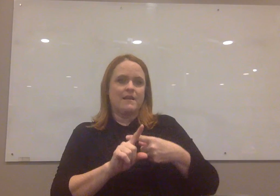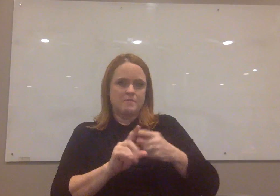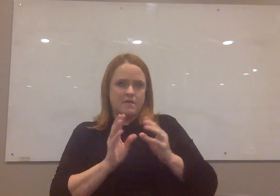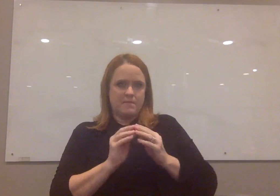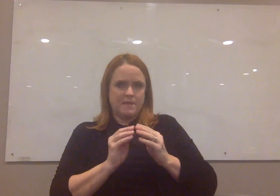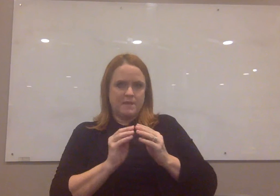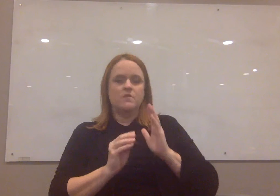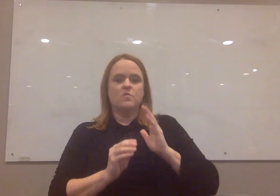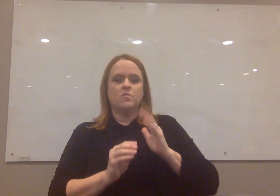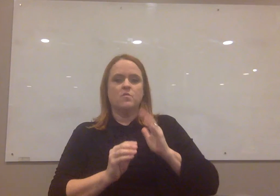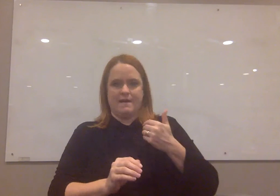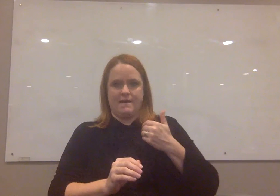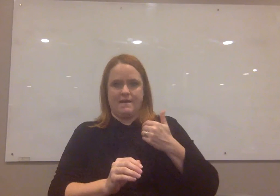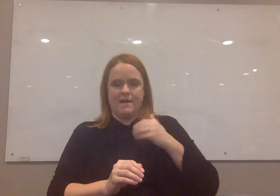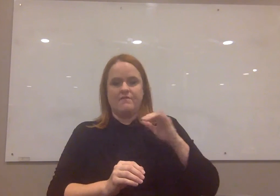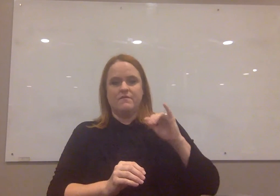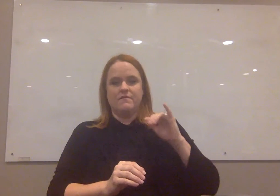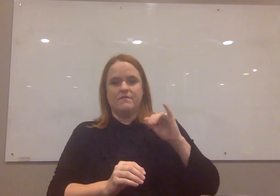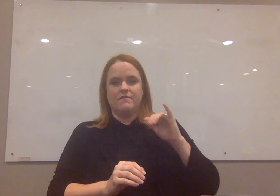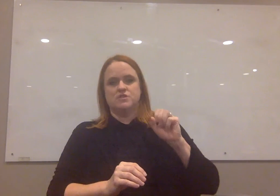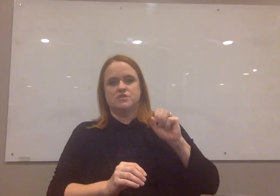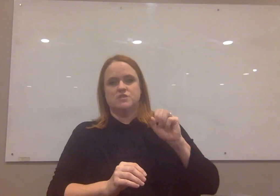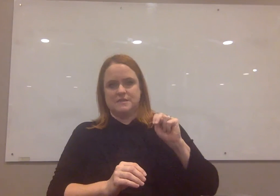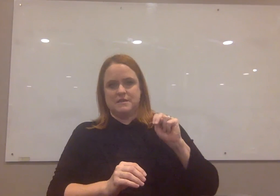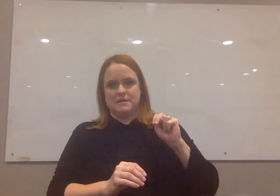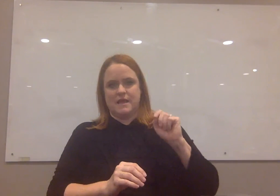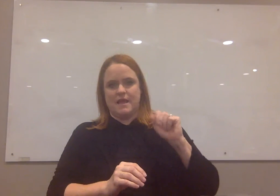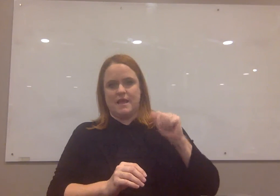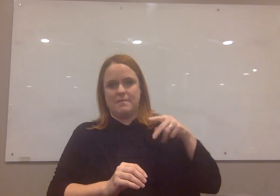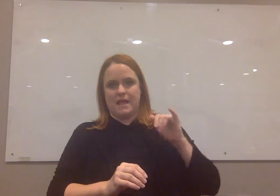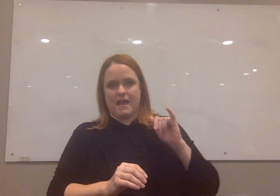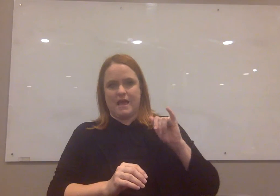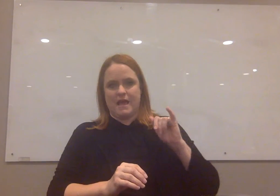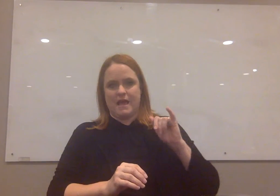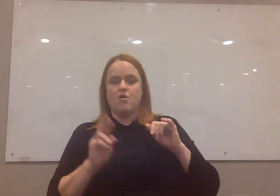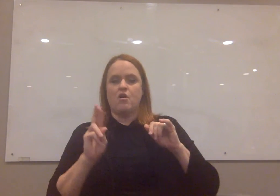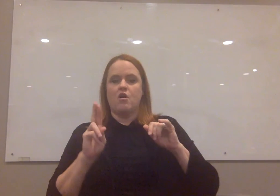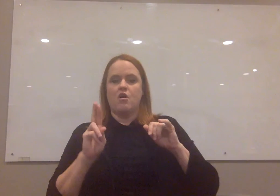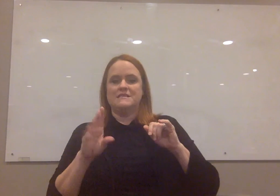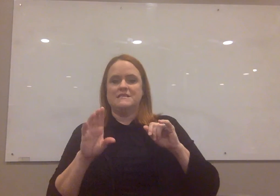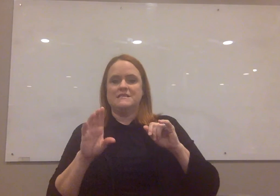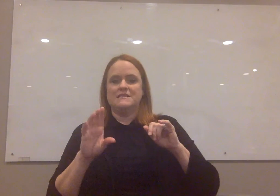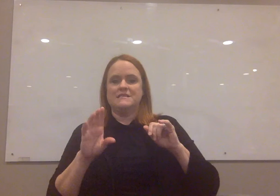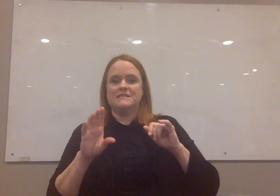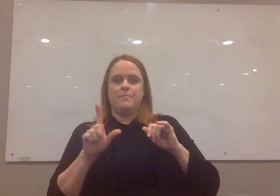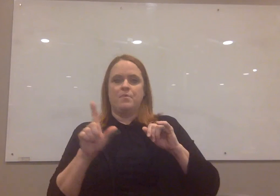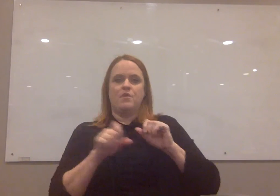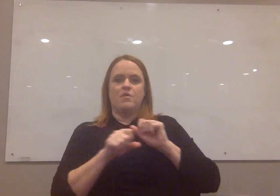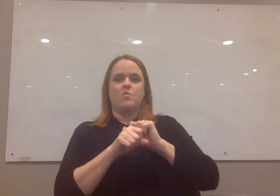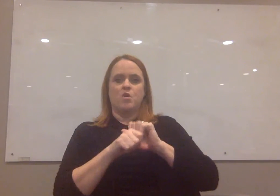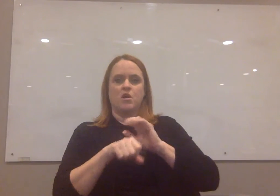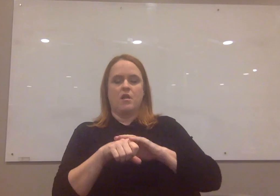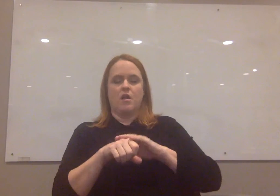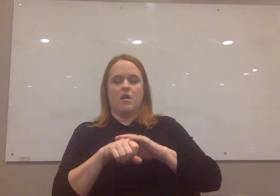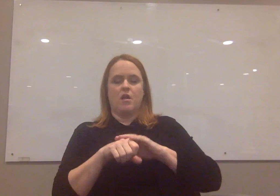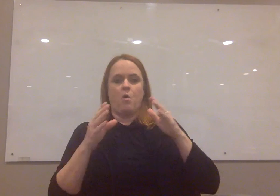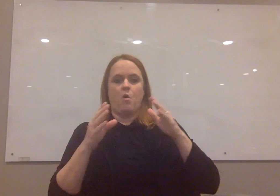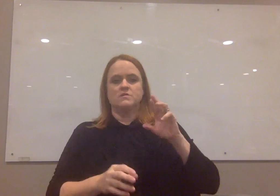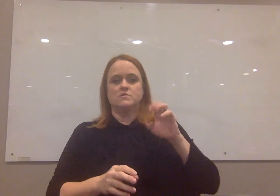at least either the JSON API or the JSON RPC library we're working on open sourceable. So hopefully I'll be able to talk about that. If it's done